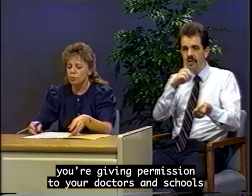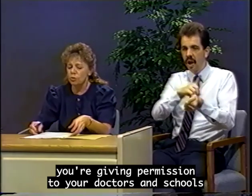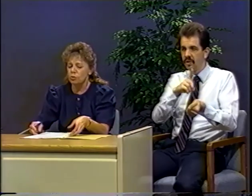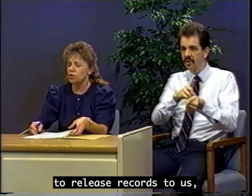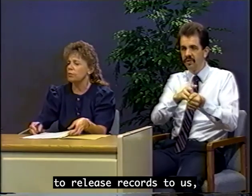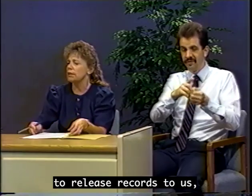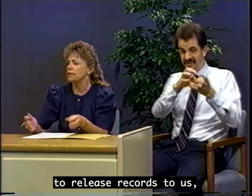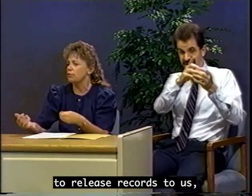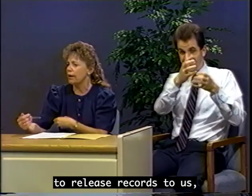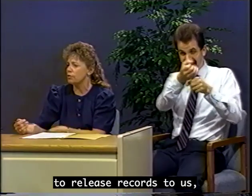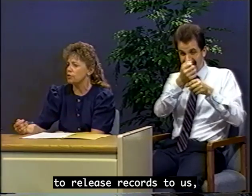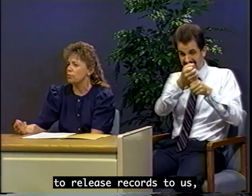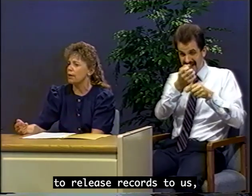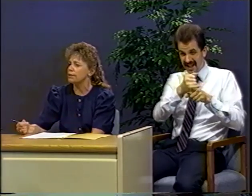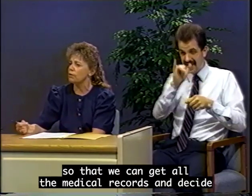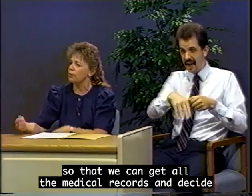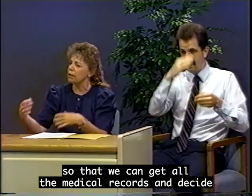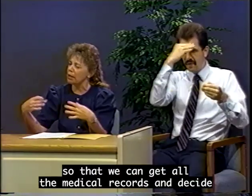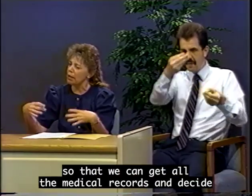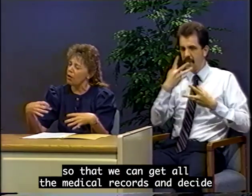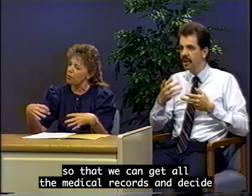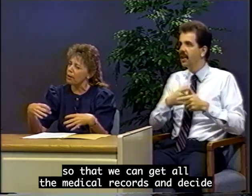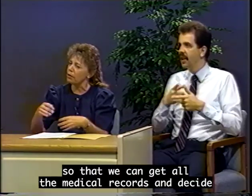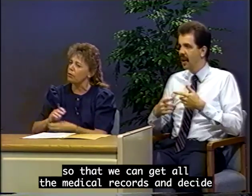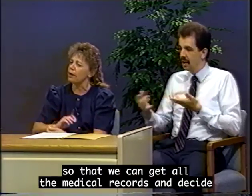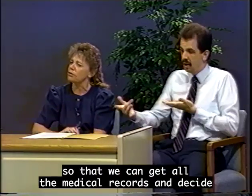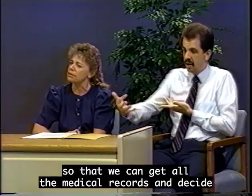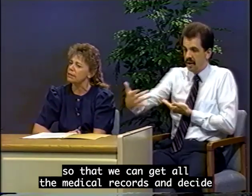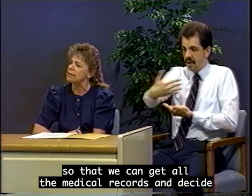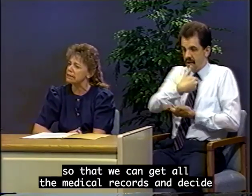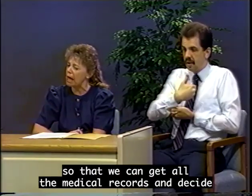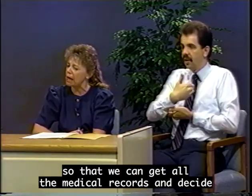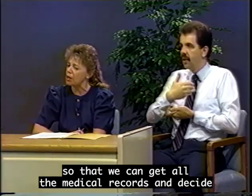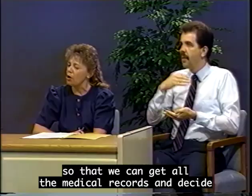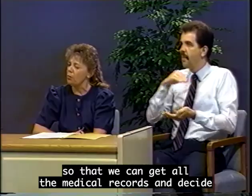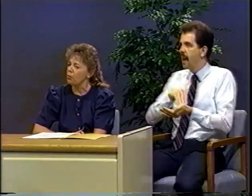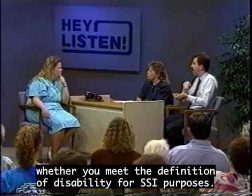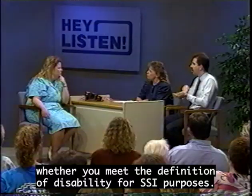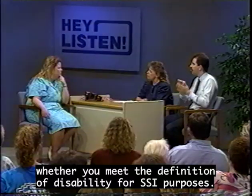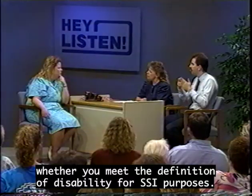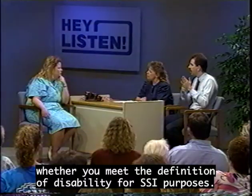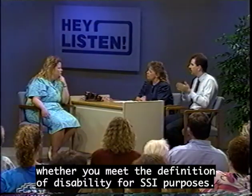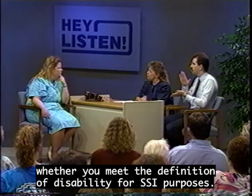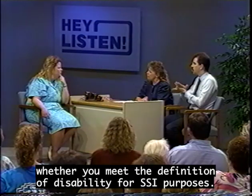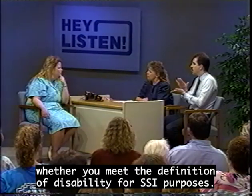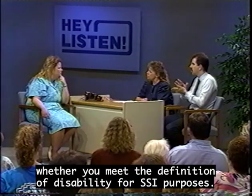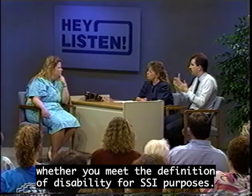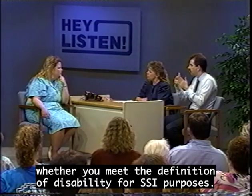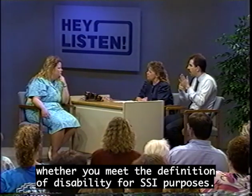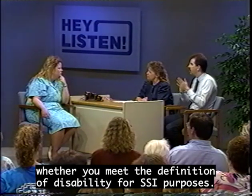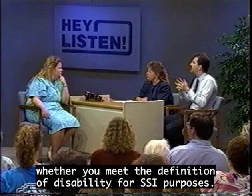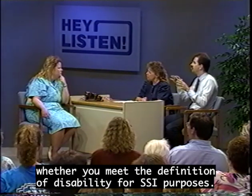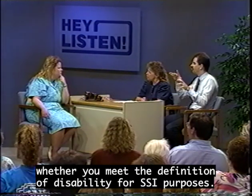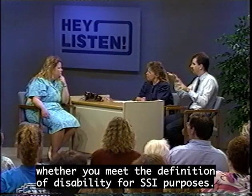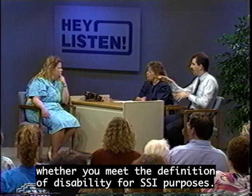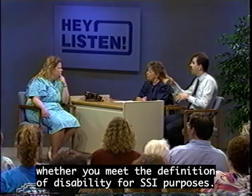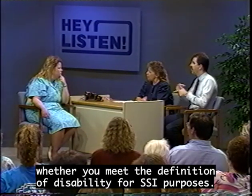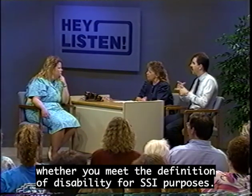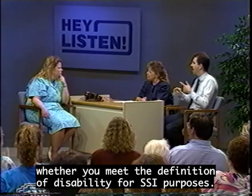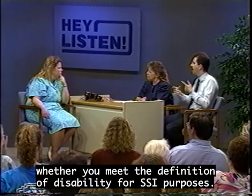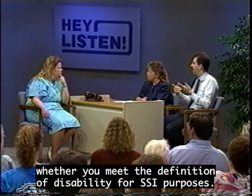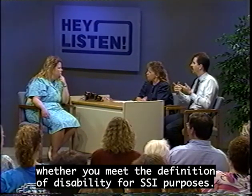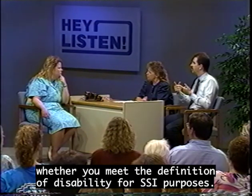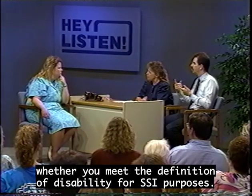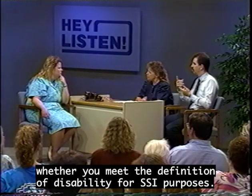and schools to release records to us so that we can get all the medical records and decide whether you meet the definition of disability